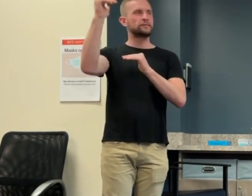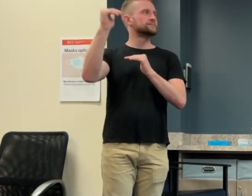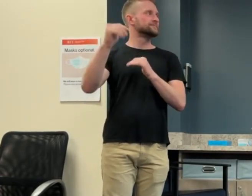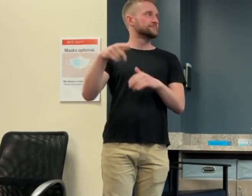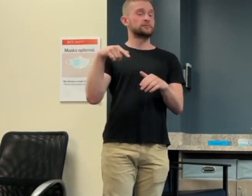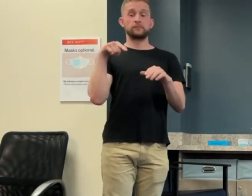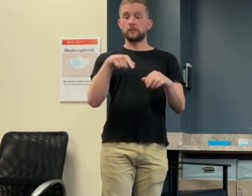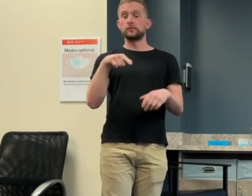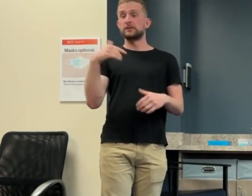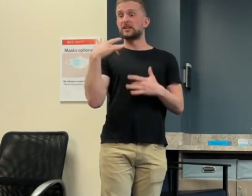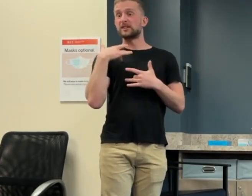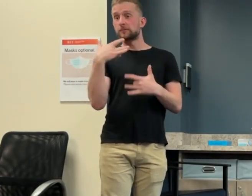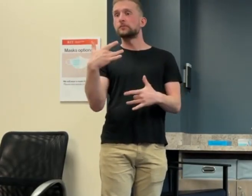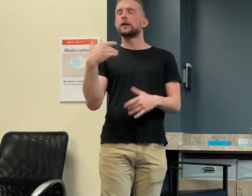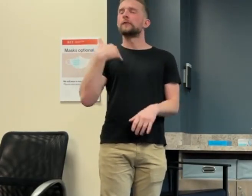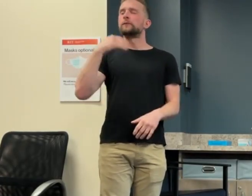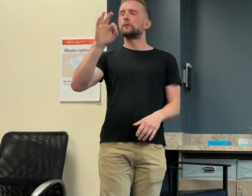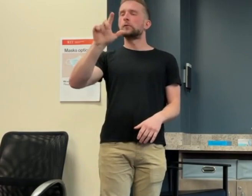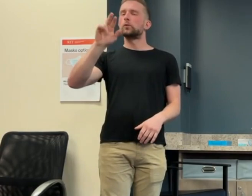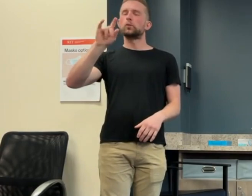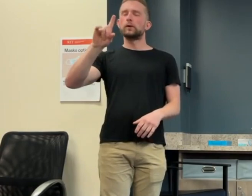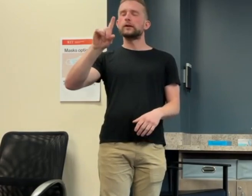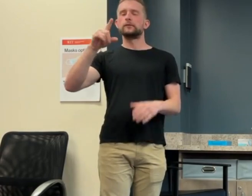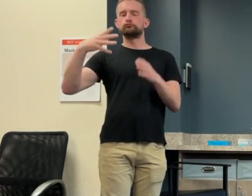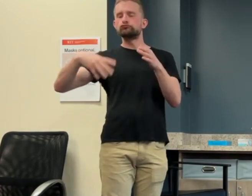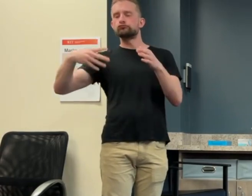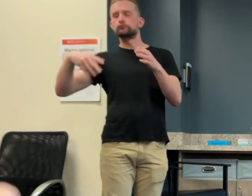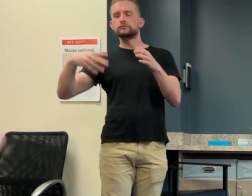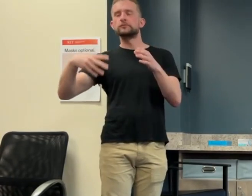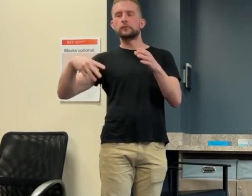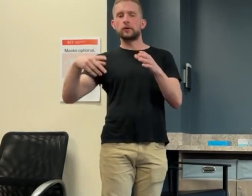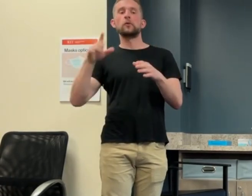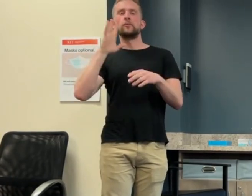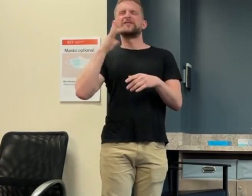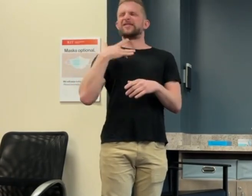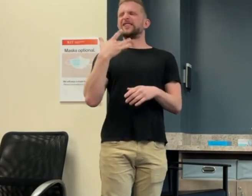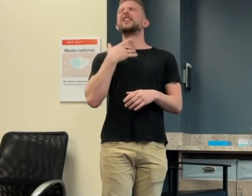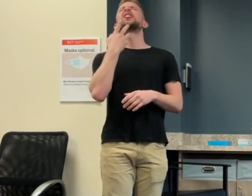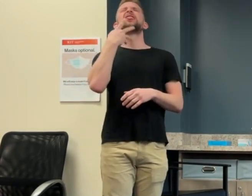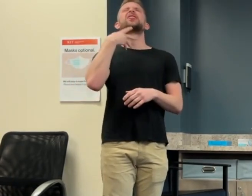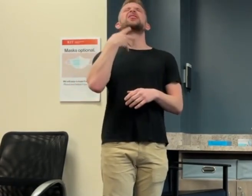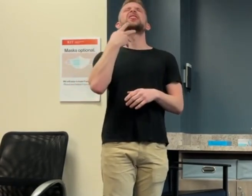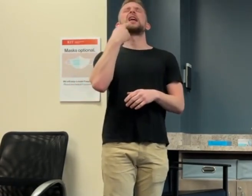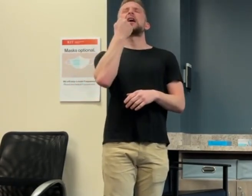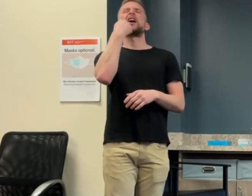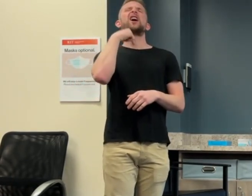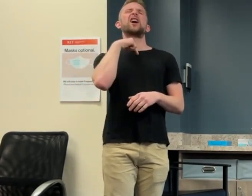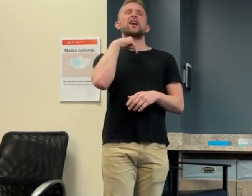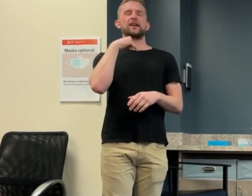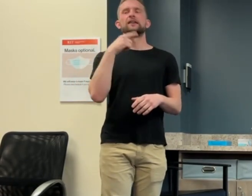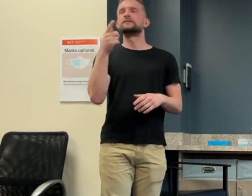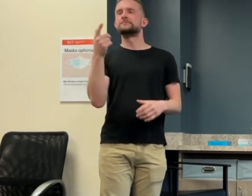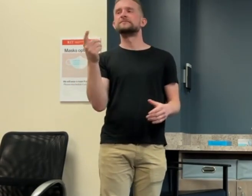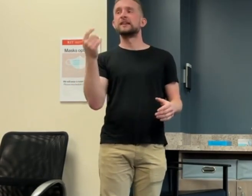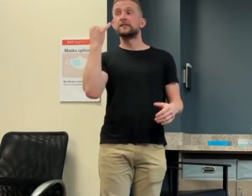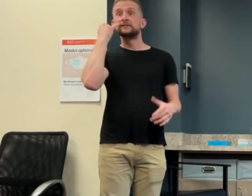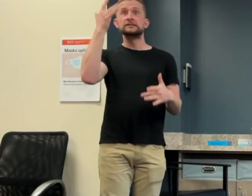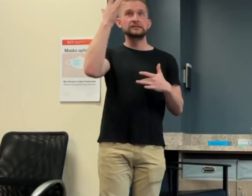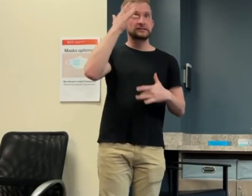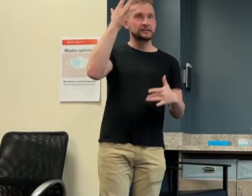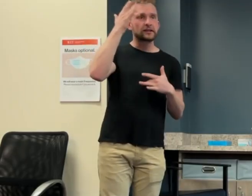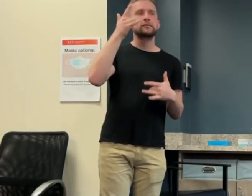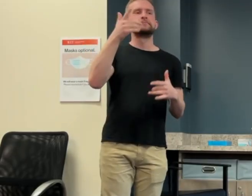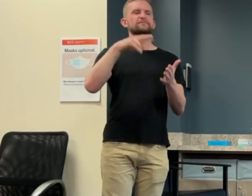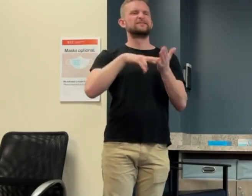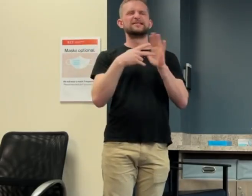this tube, you'll kind of feel it go through the back of your throat. If you're sick, you're gonna have a hard time doing that. You're not gonna